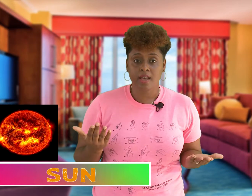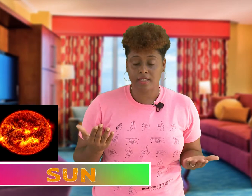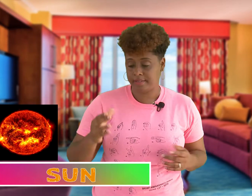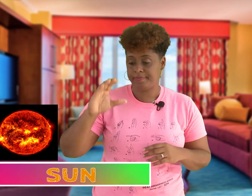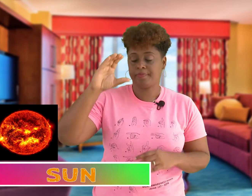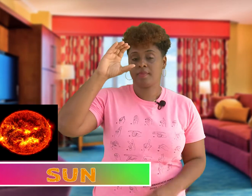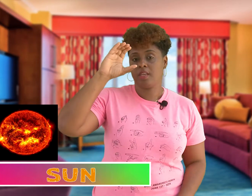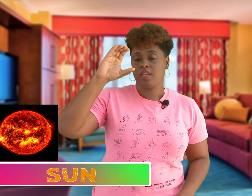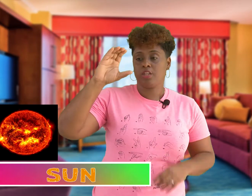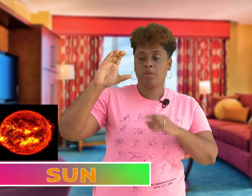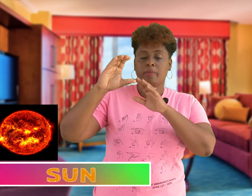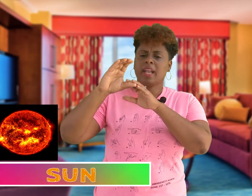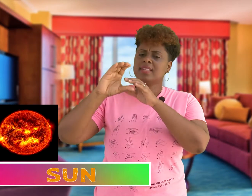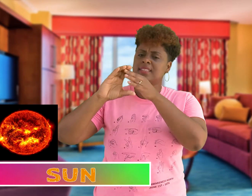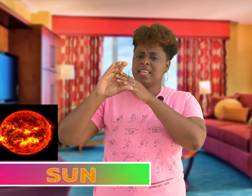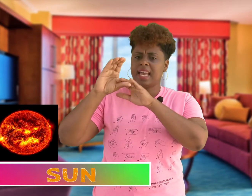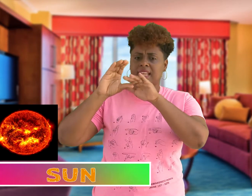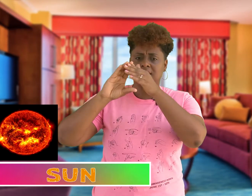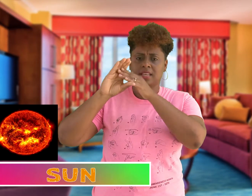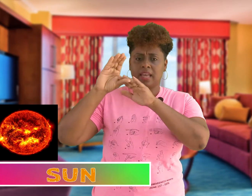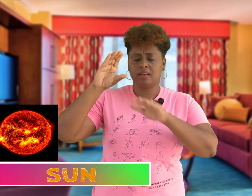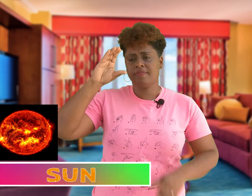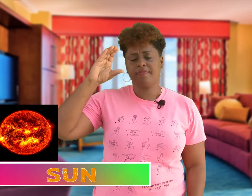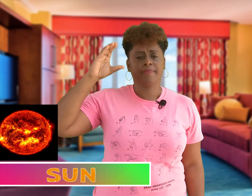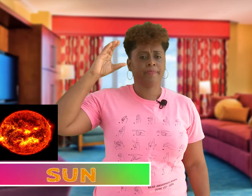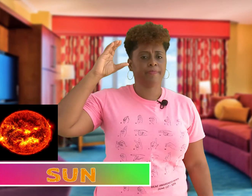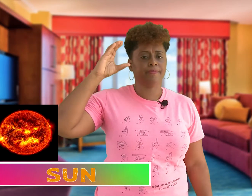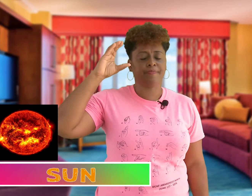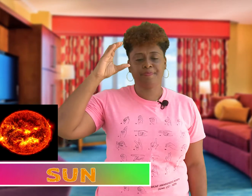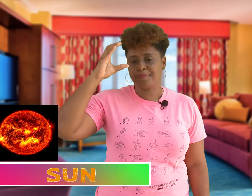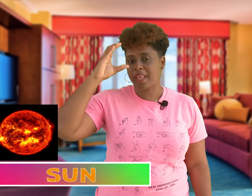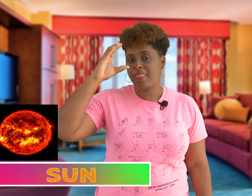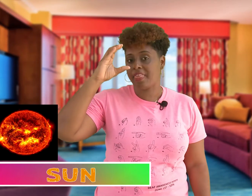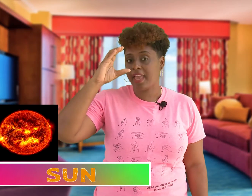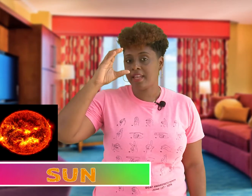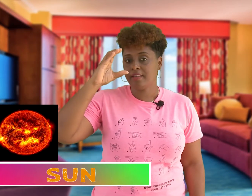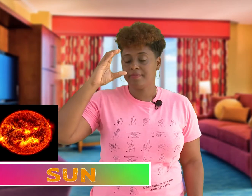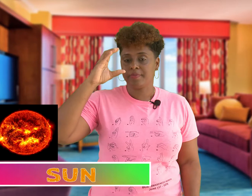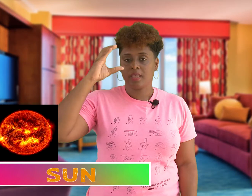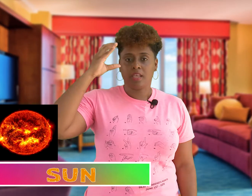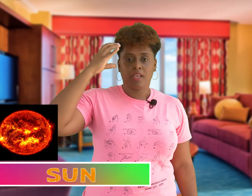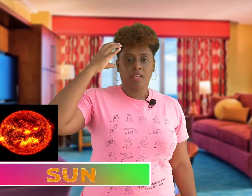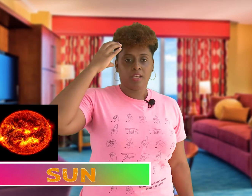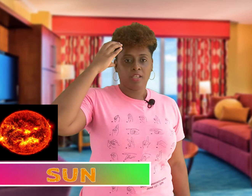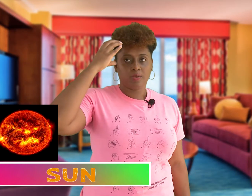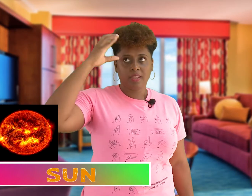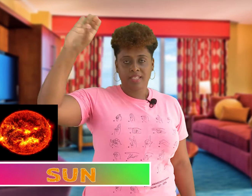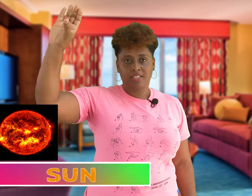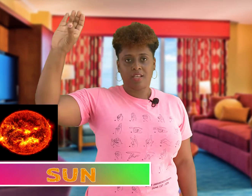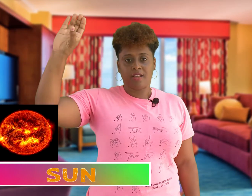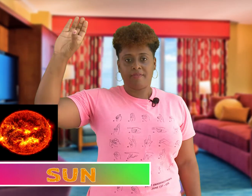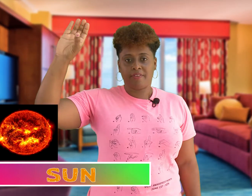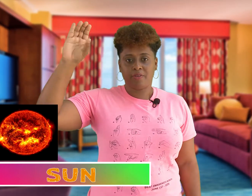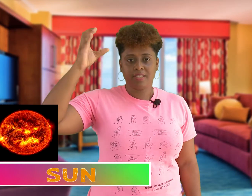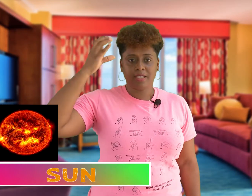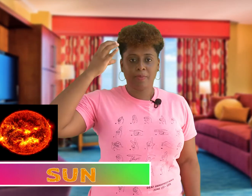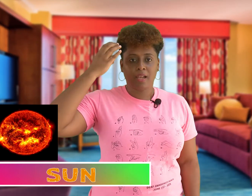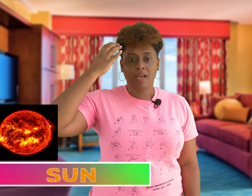sun. Now you make a C hand, kind of. And then you do this. Very similar